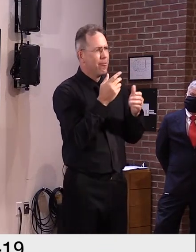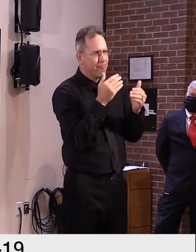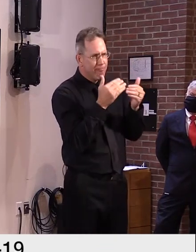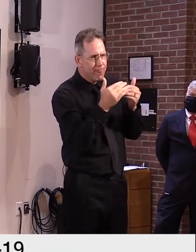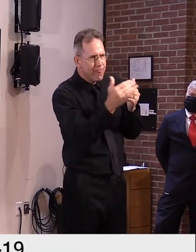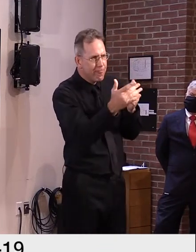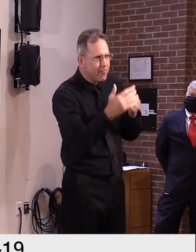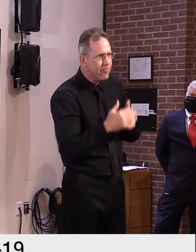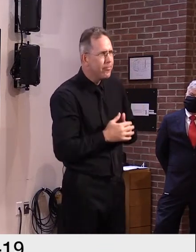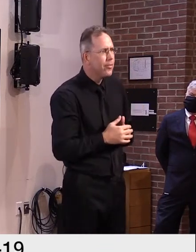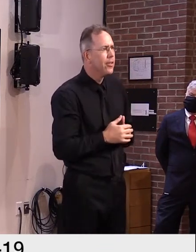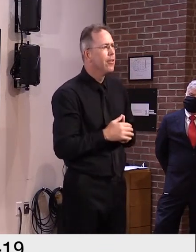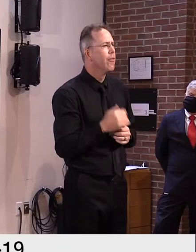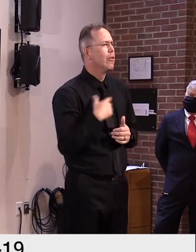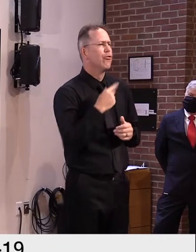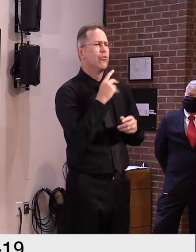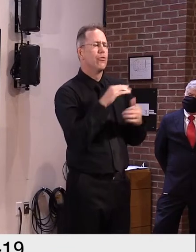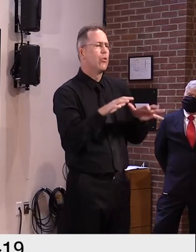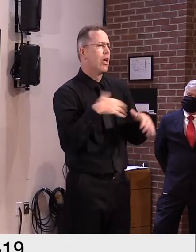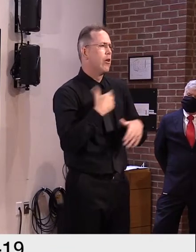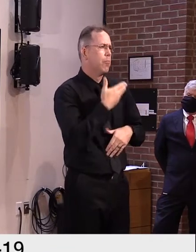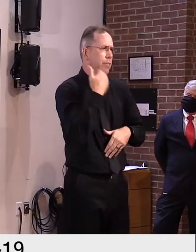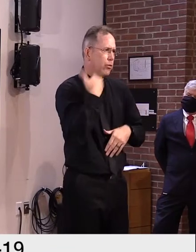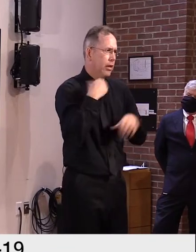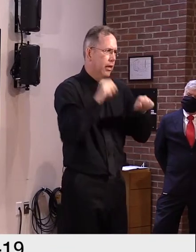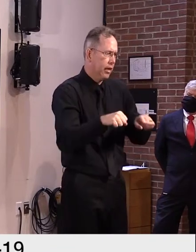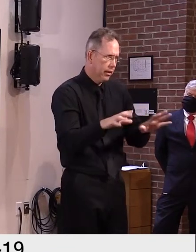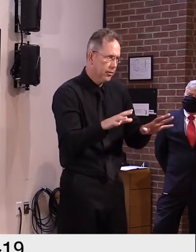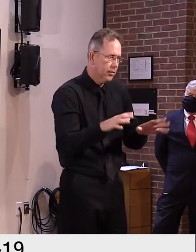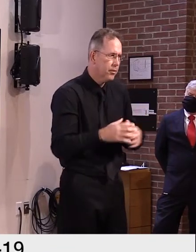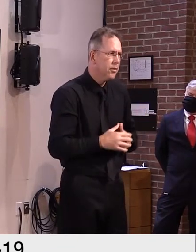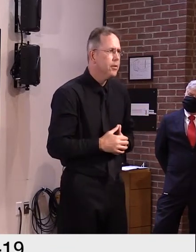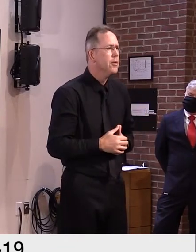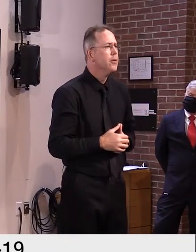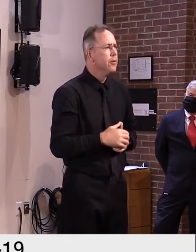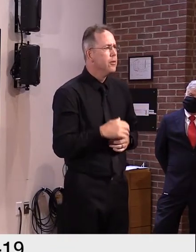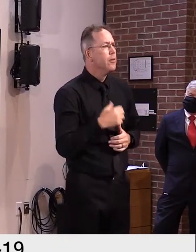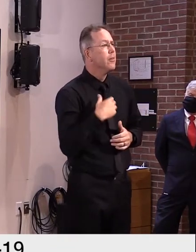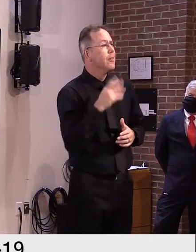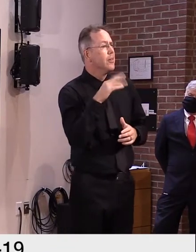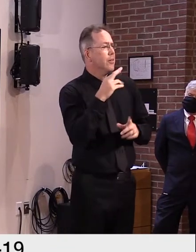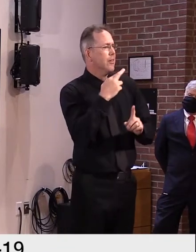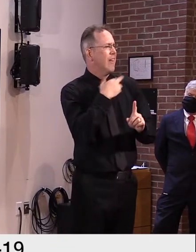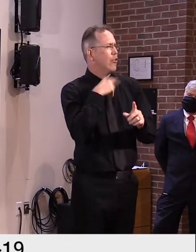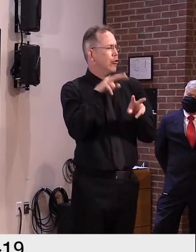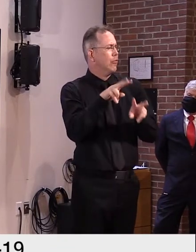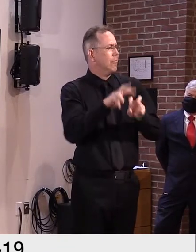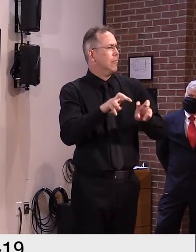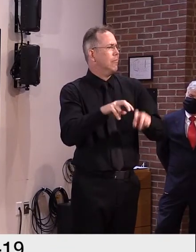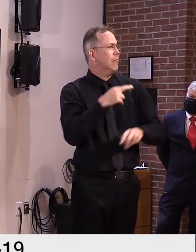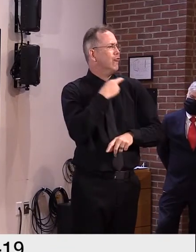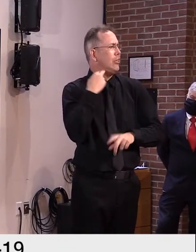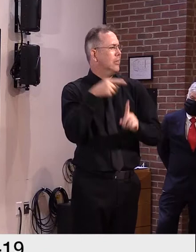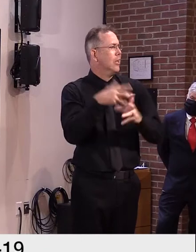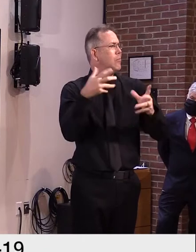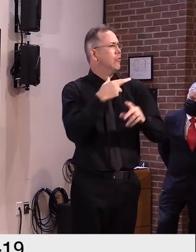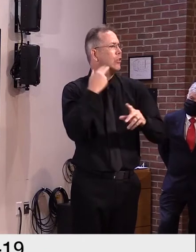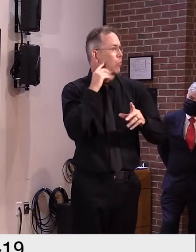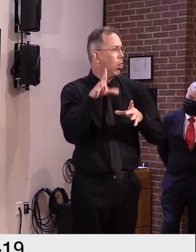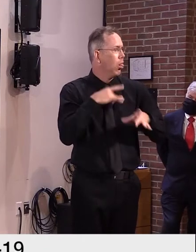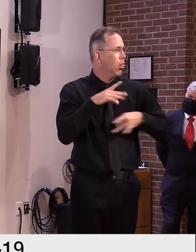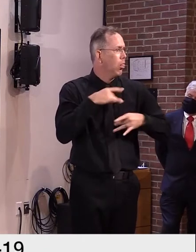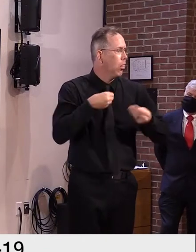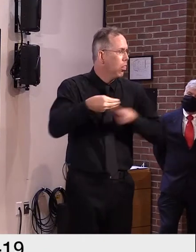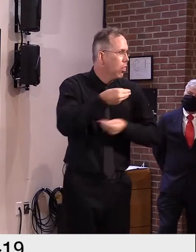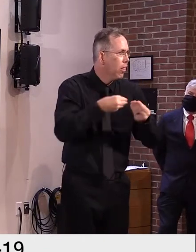can. But then, we walk through a risk assessment of the specific sport, particularly, as I mentioned, indoor sports are